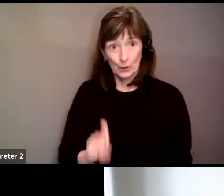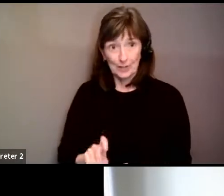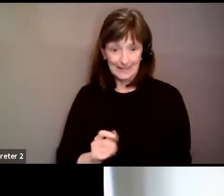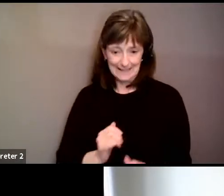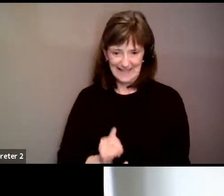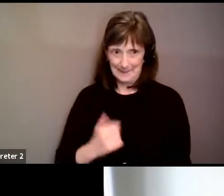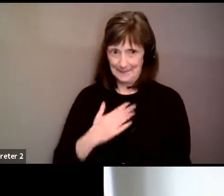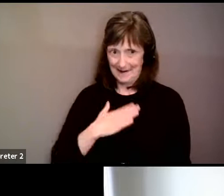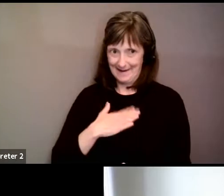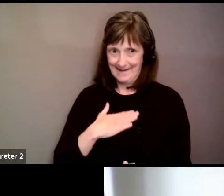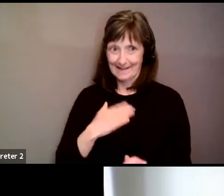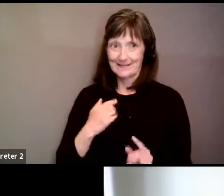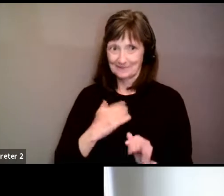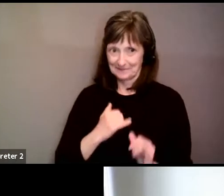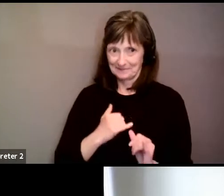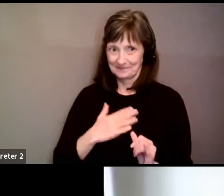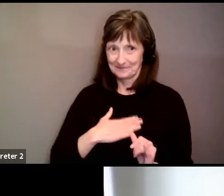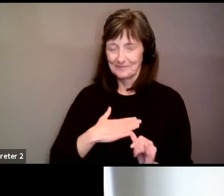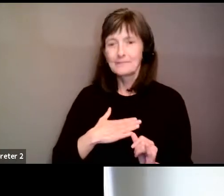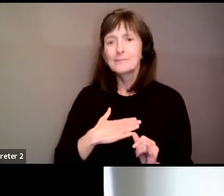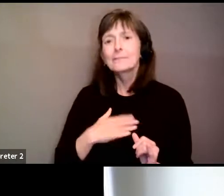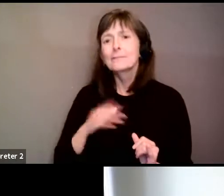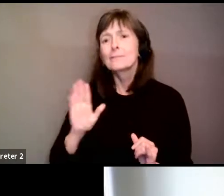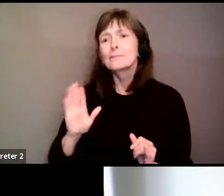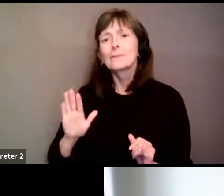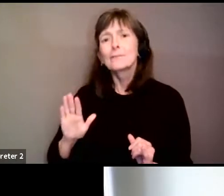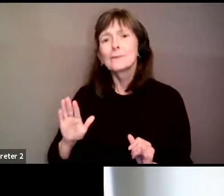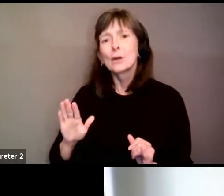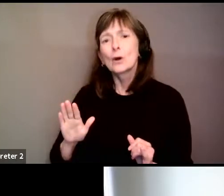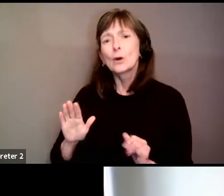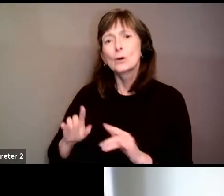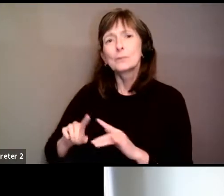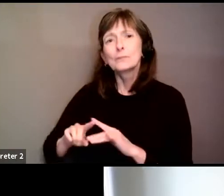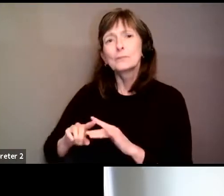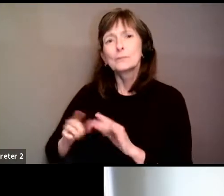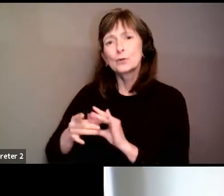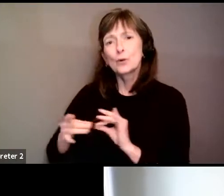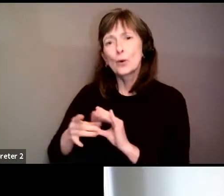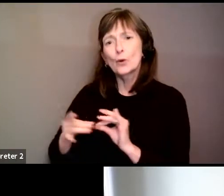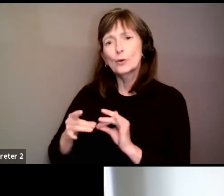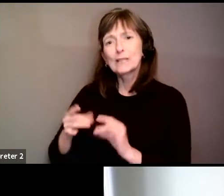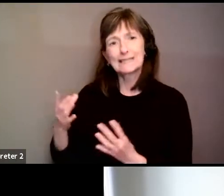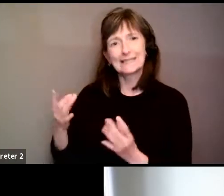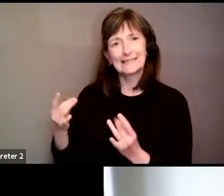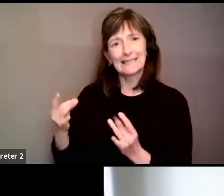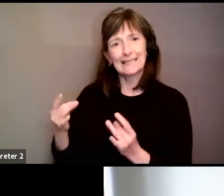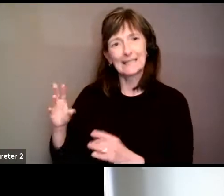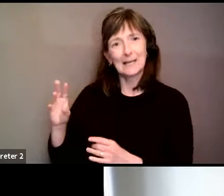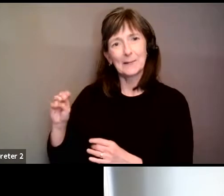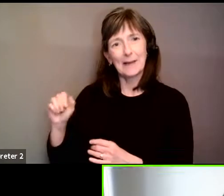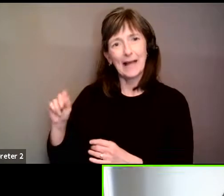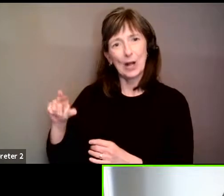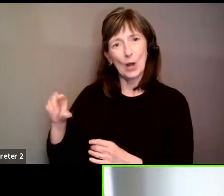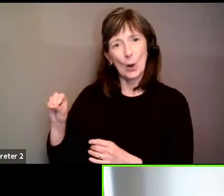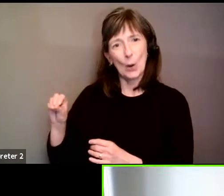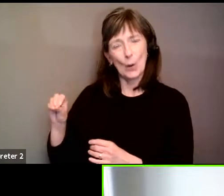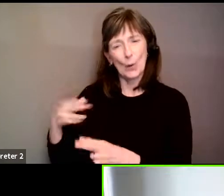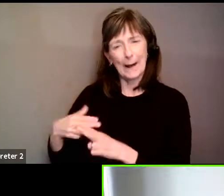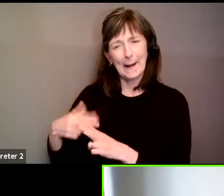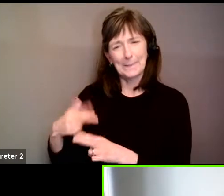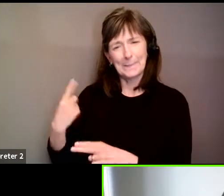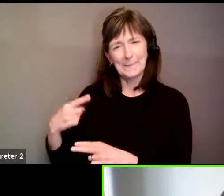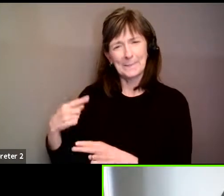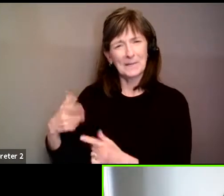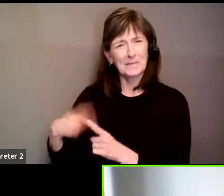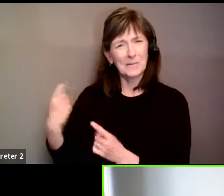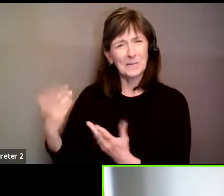too, and it's what is the origin story and how did you come up with the name Sticky Mangoes? Yeah, that's such a